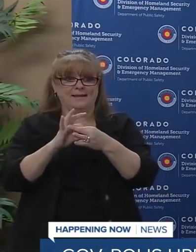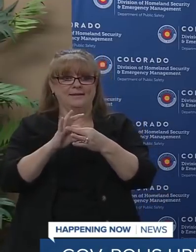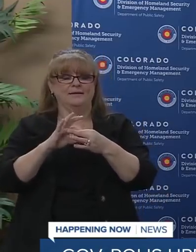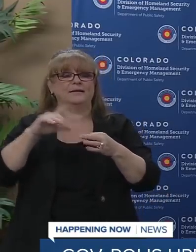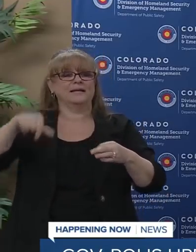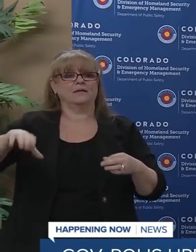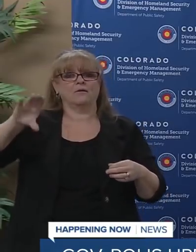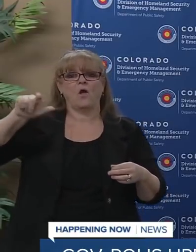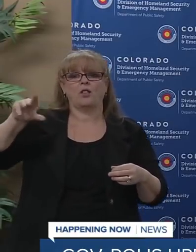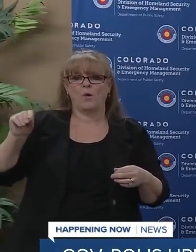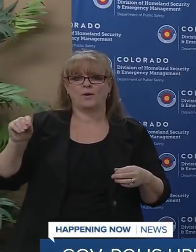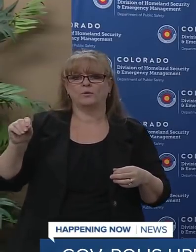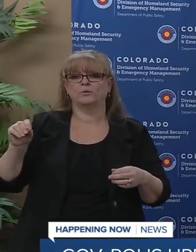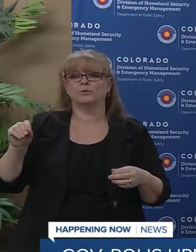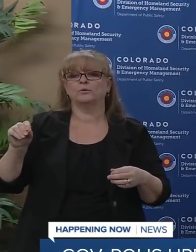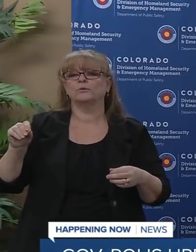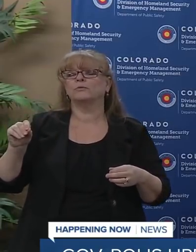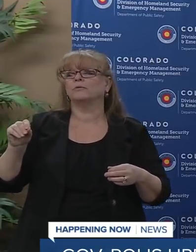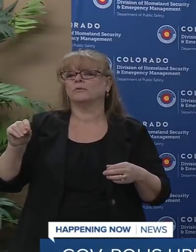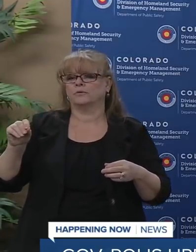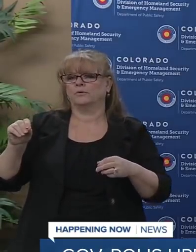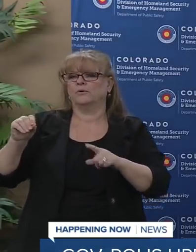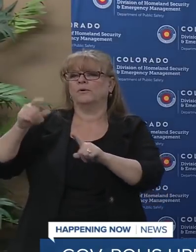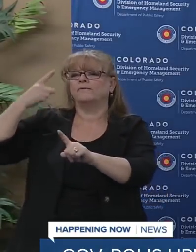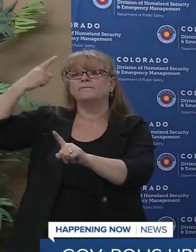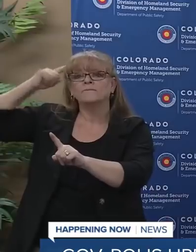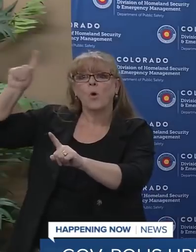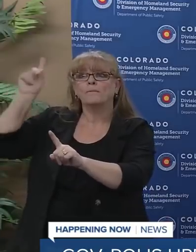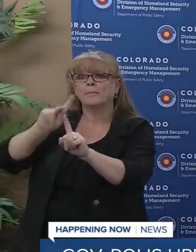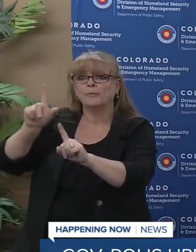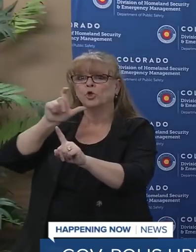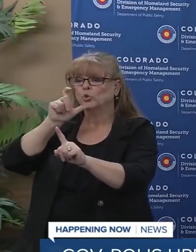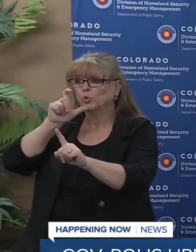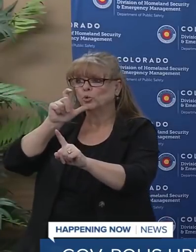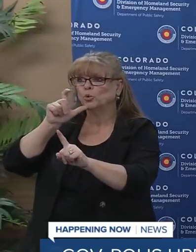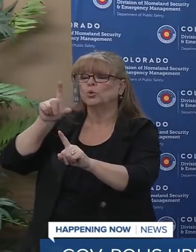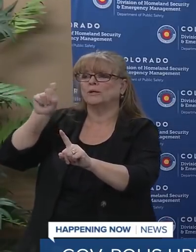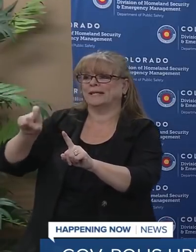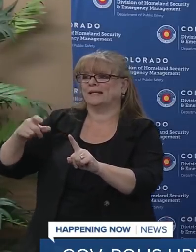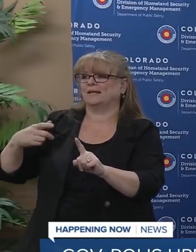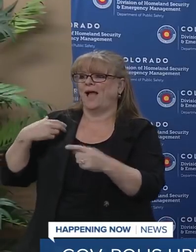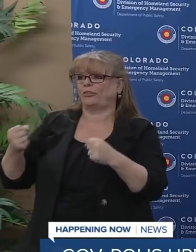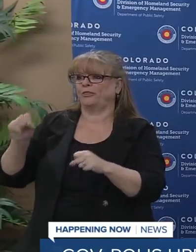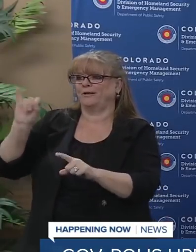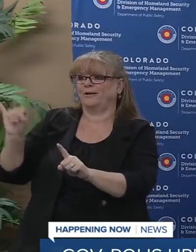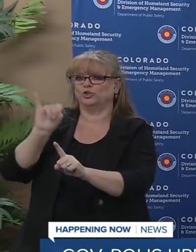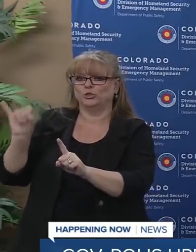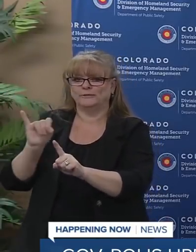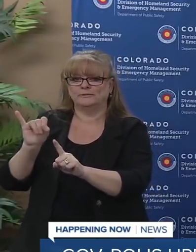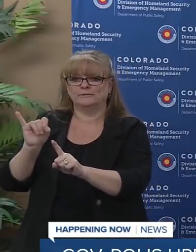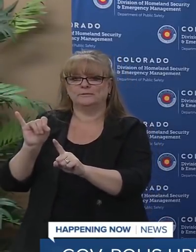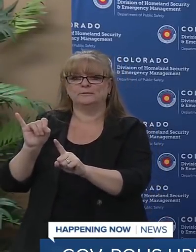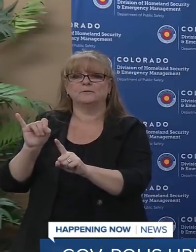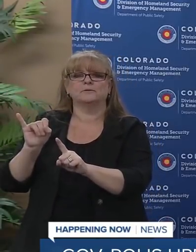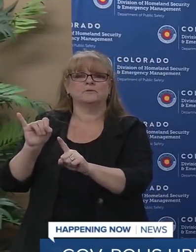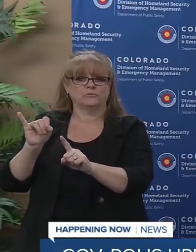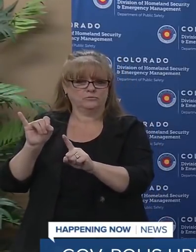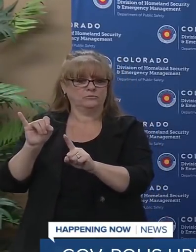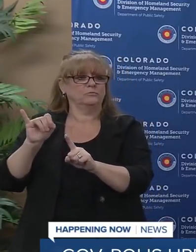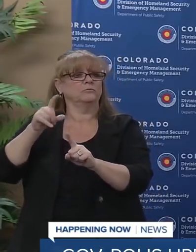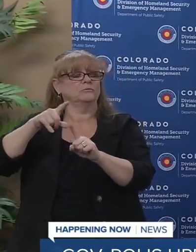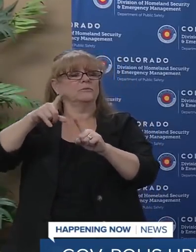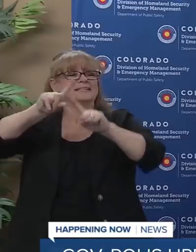now realizing they might want it. That includes the subsidies you might get depending on your income level. Let's focus on why